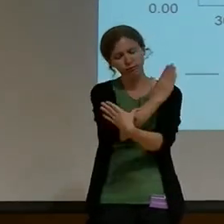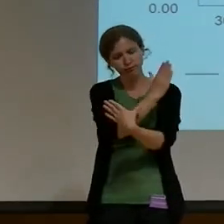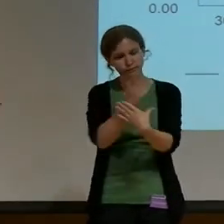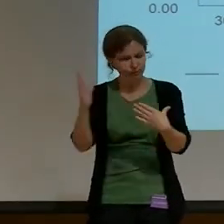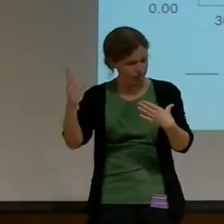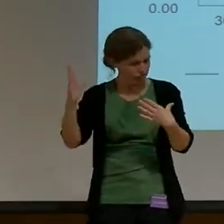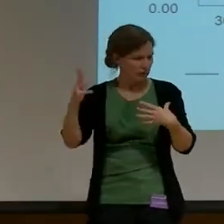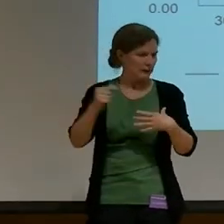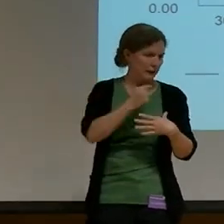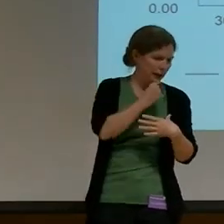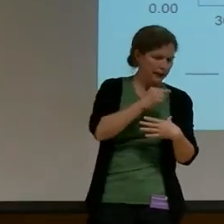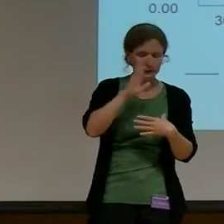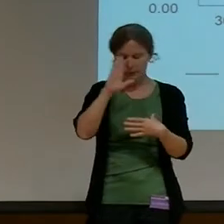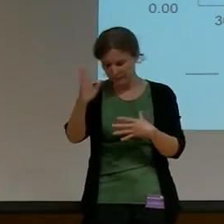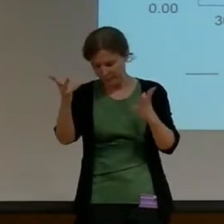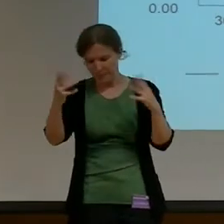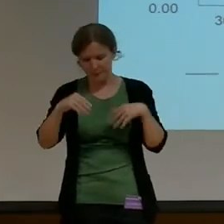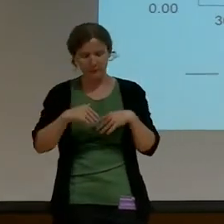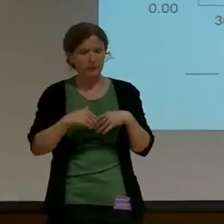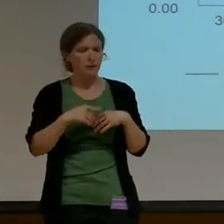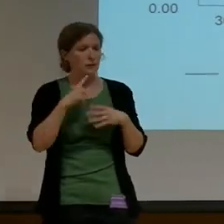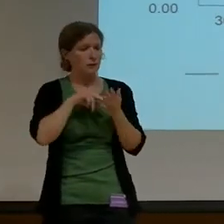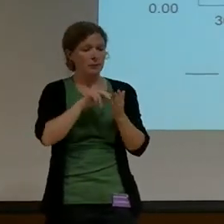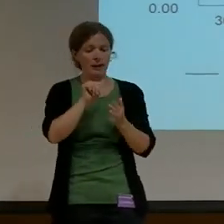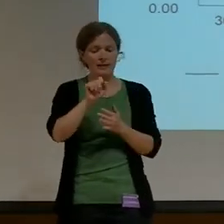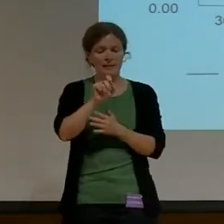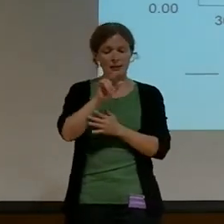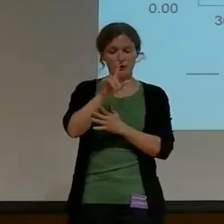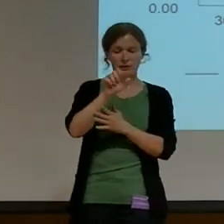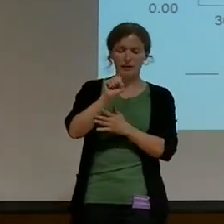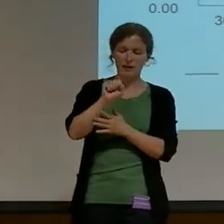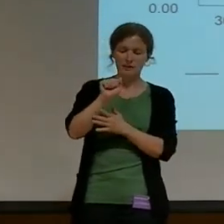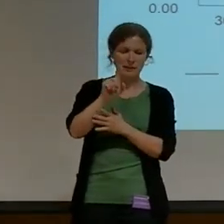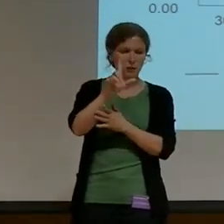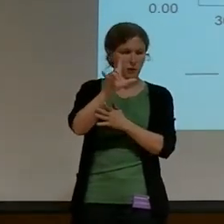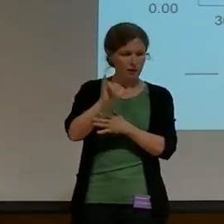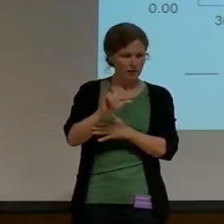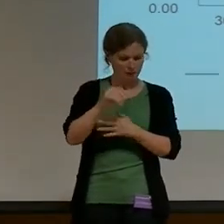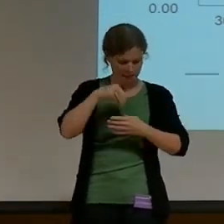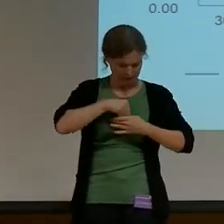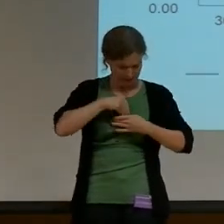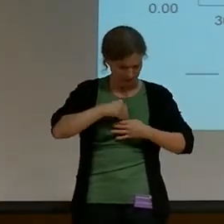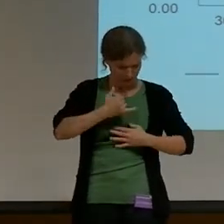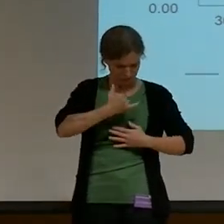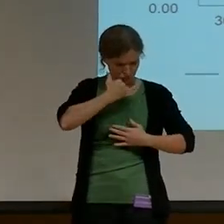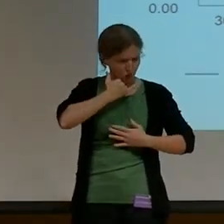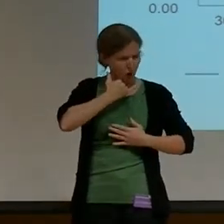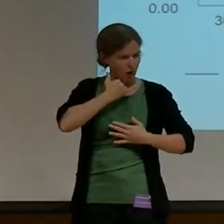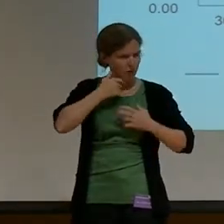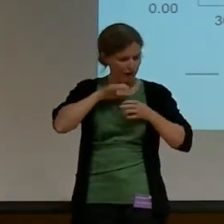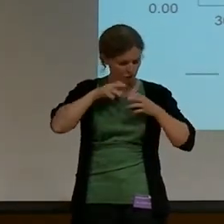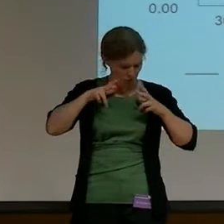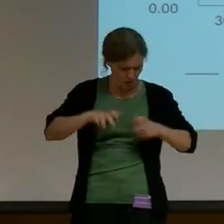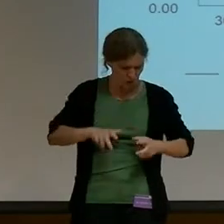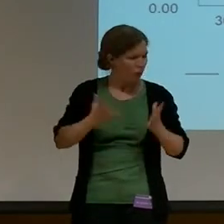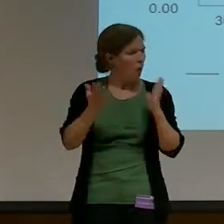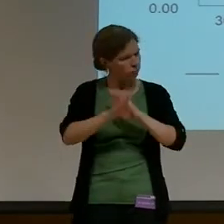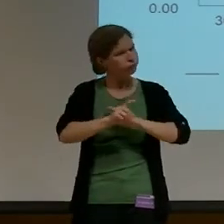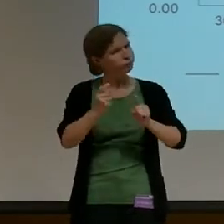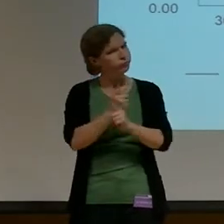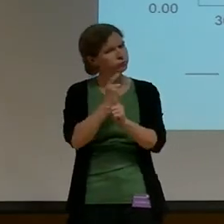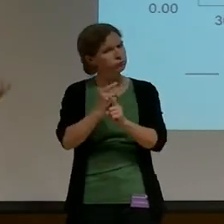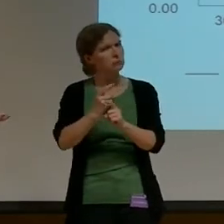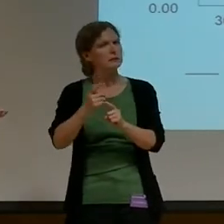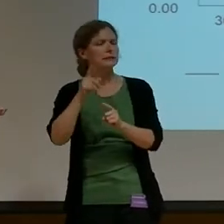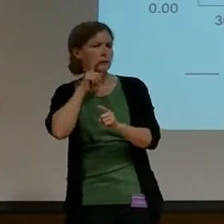general. So this indicated to us that asexuality is not a disorder of sexual arousal and fits into our conceptualization of